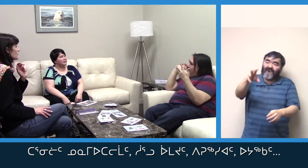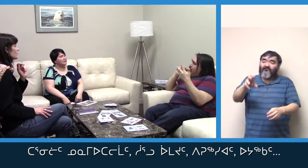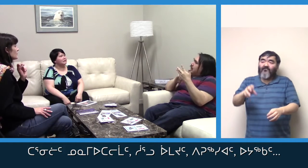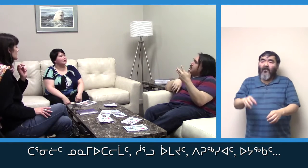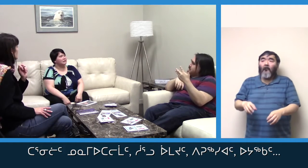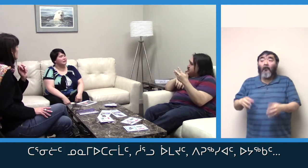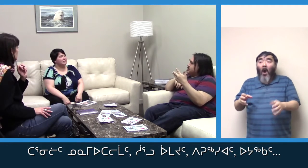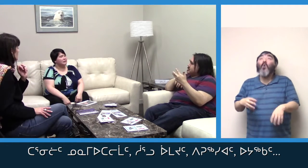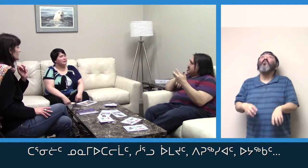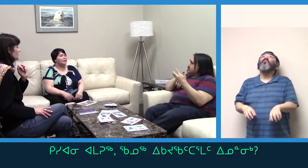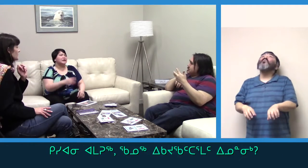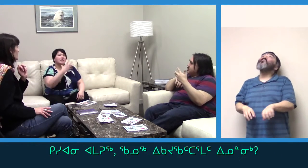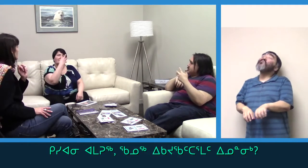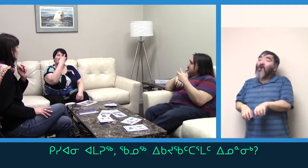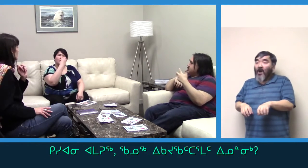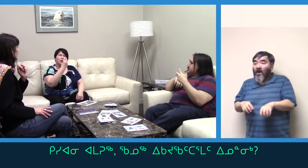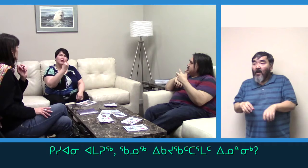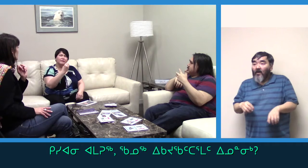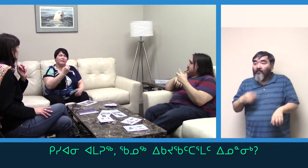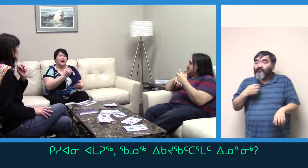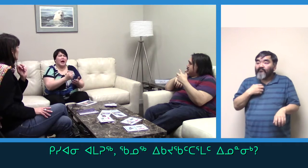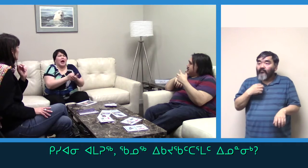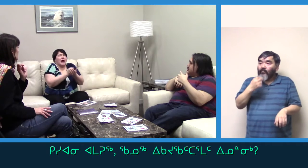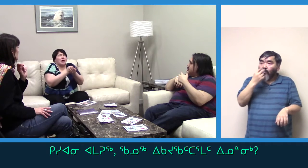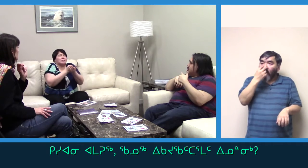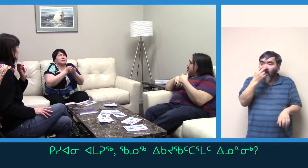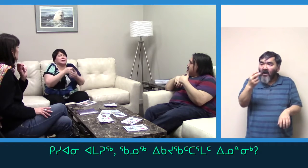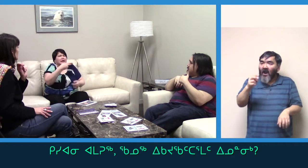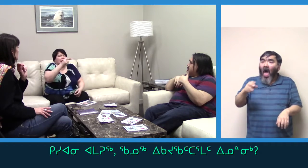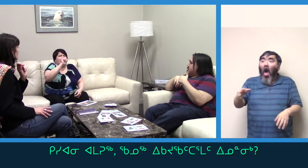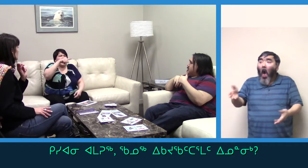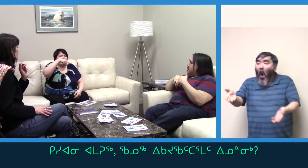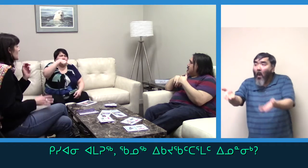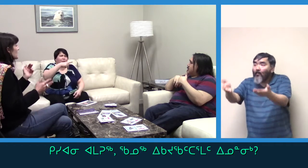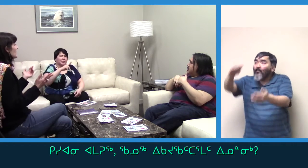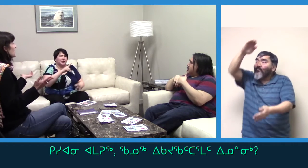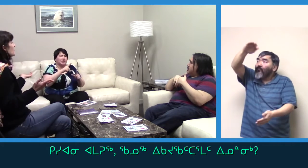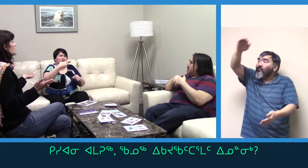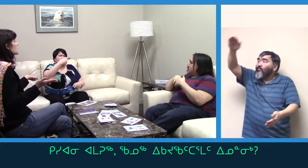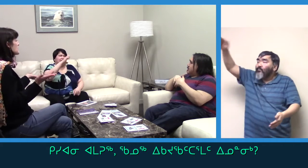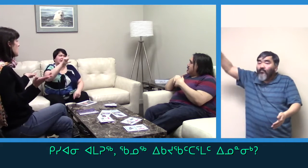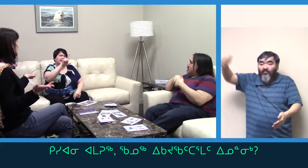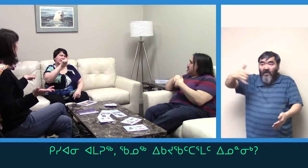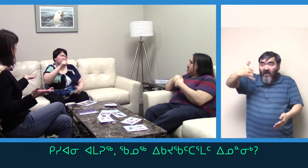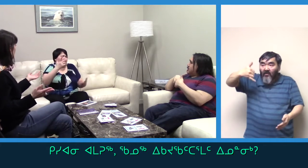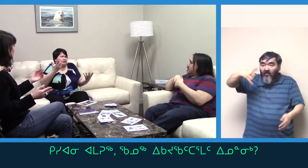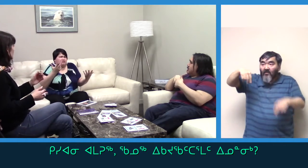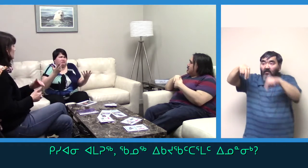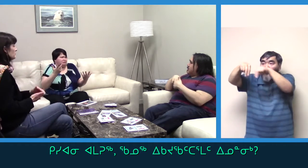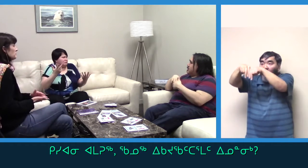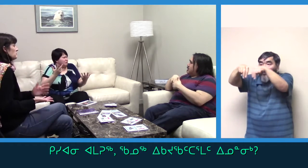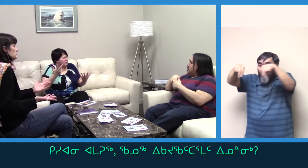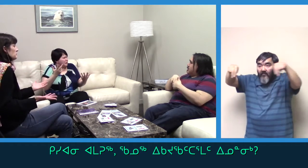Rocks too. But a wolf, how does it Can you give an